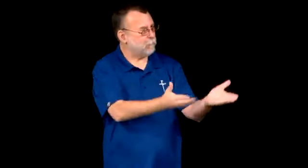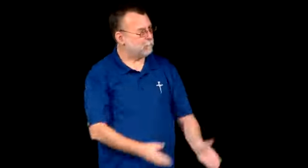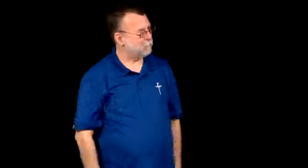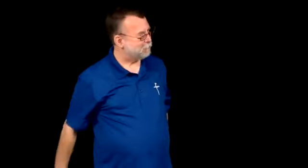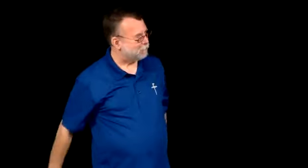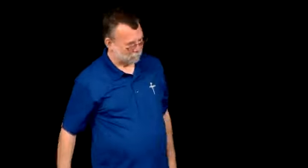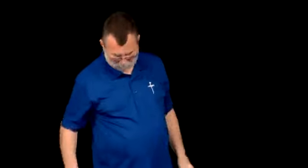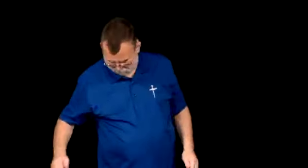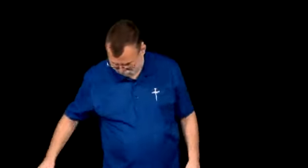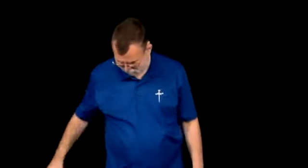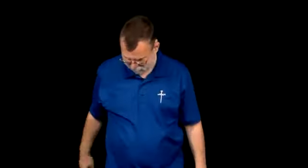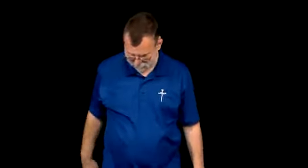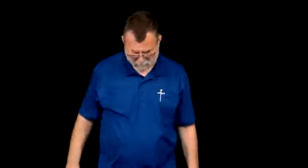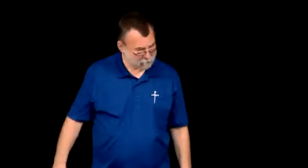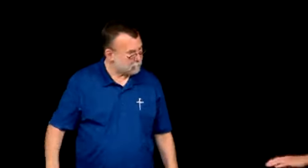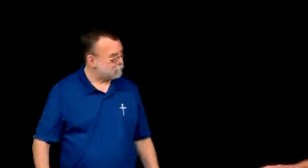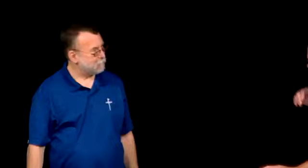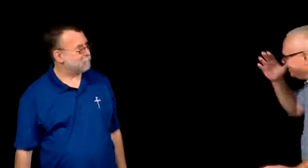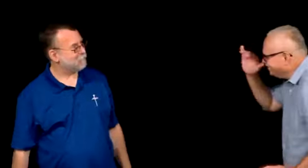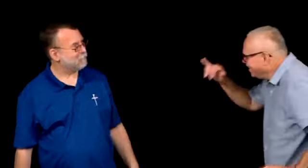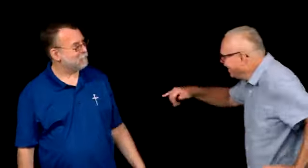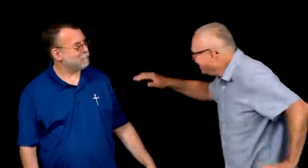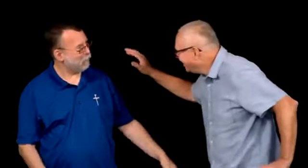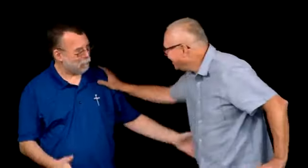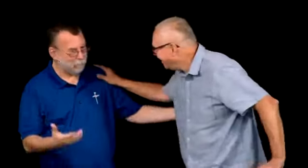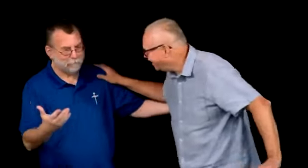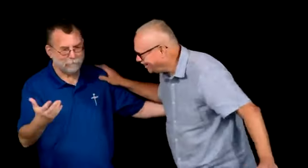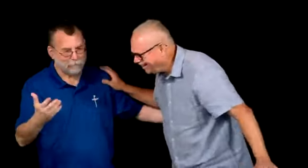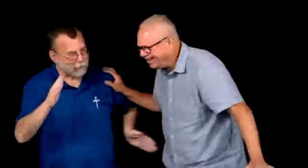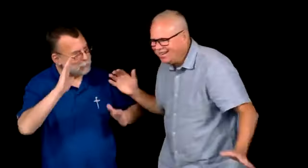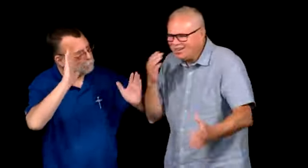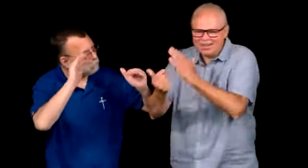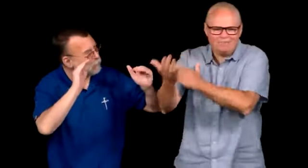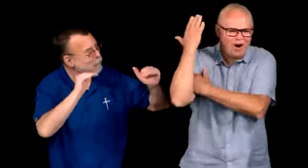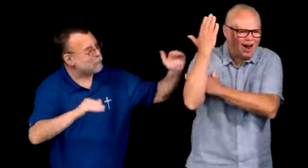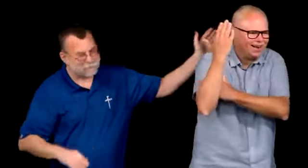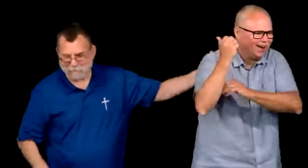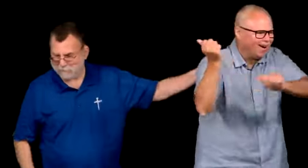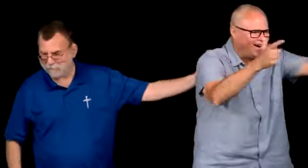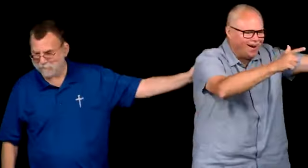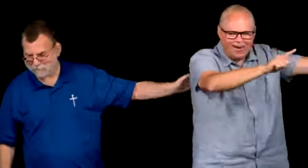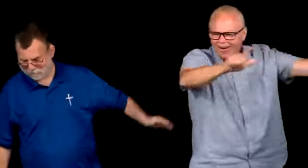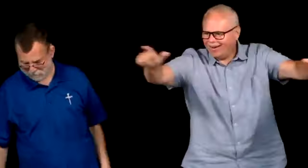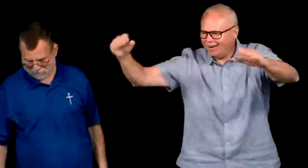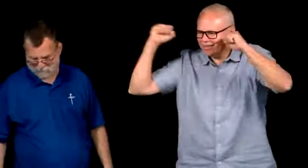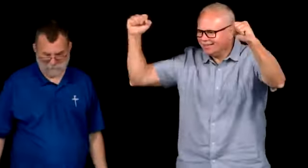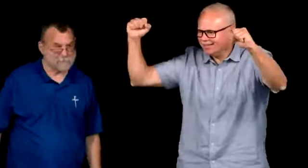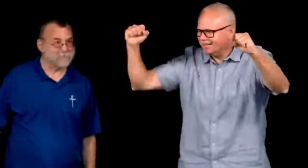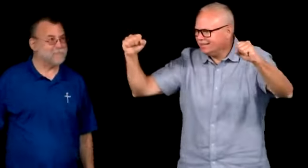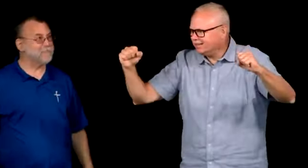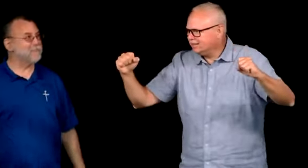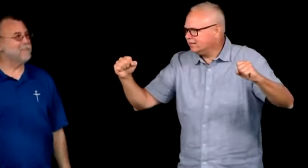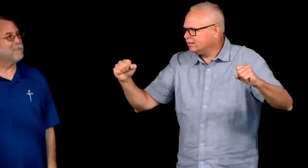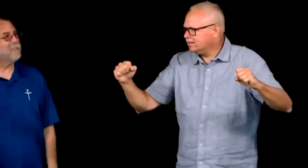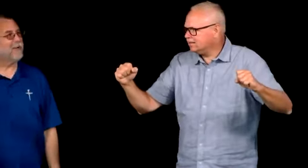So I'm going to ask this gentleman to come up and explain a little bit about this, what this is. It's like, why? All right, good morning,